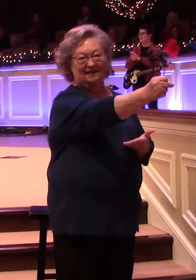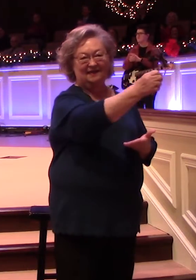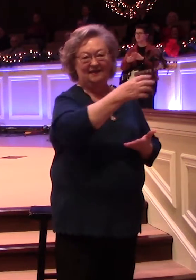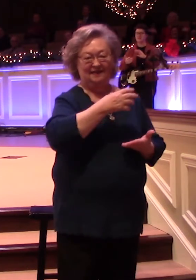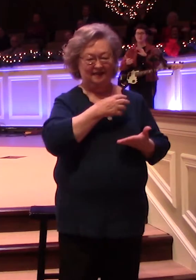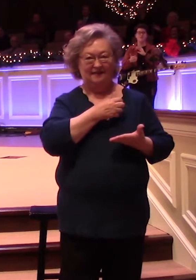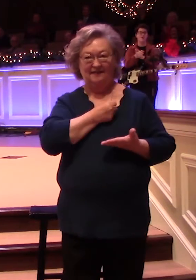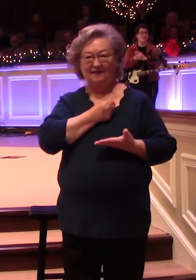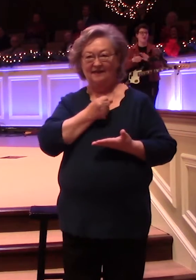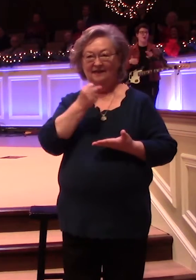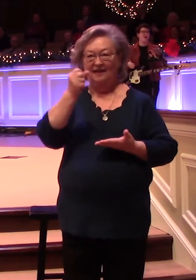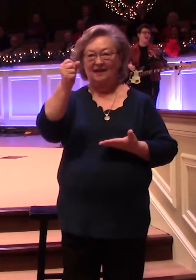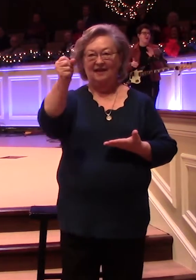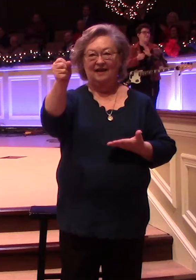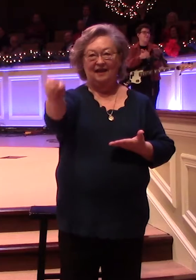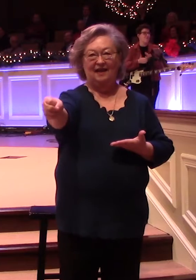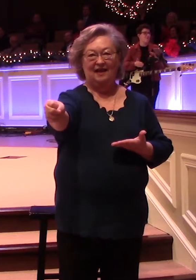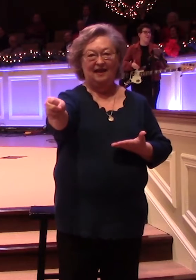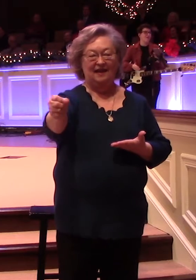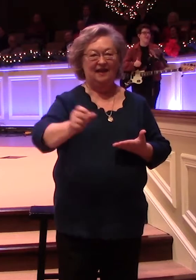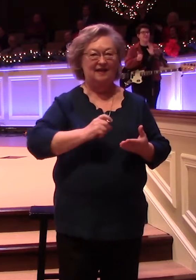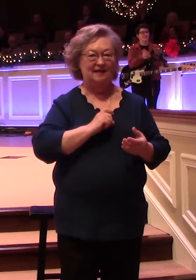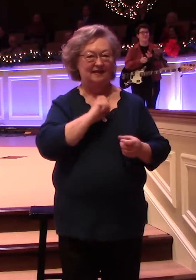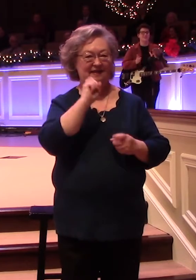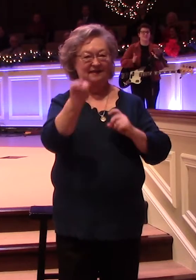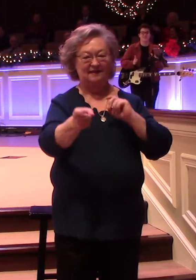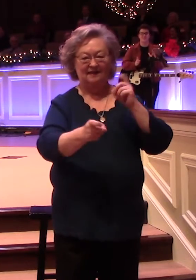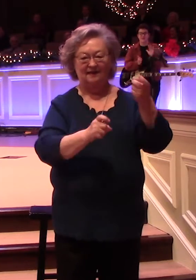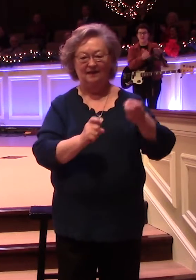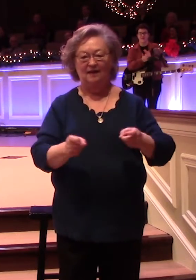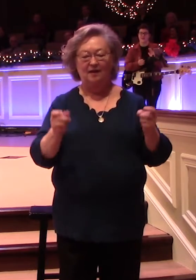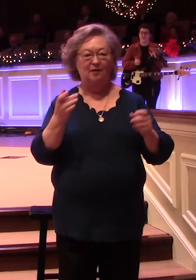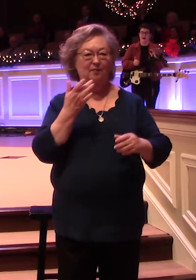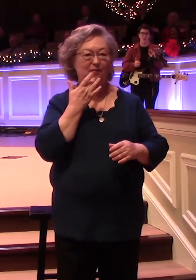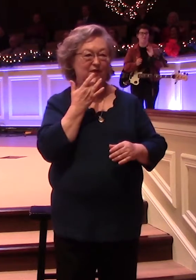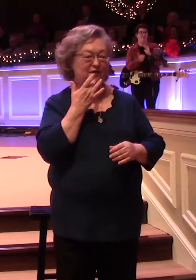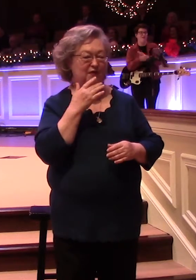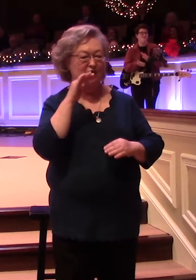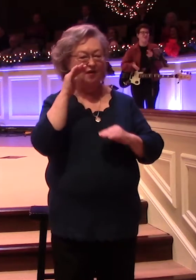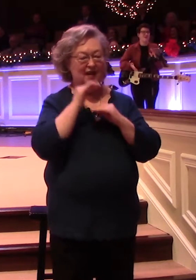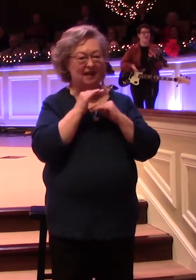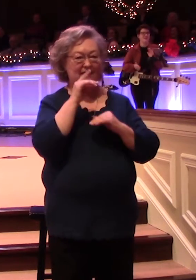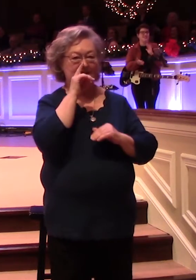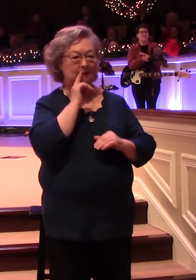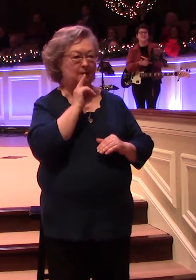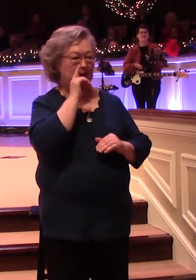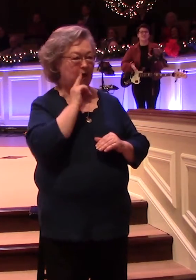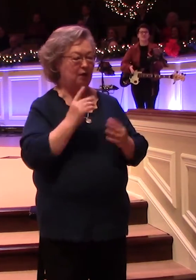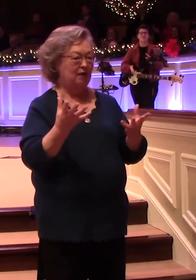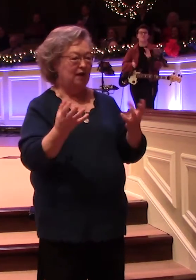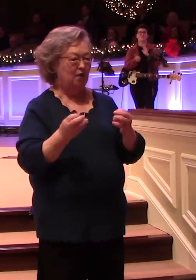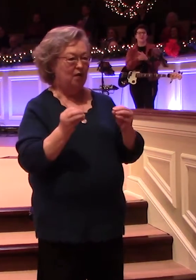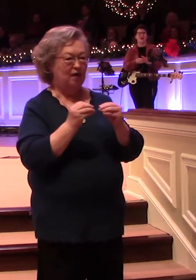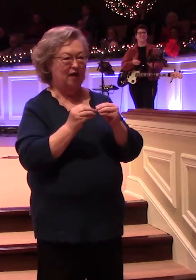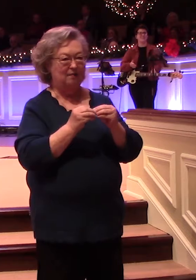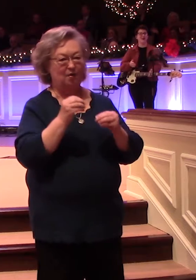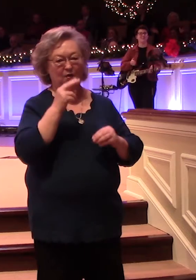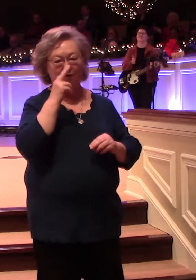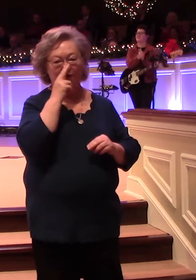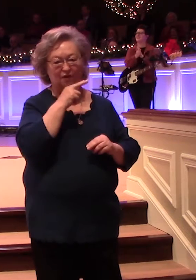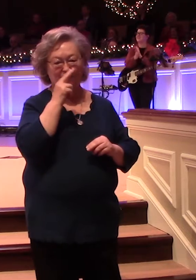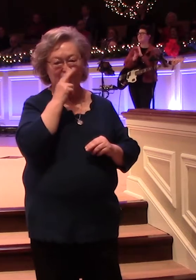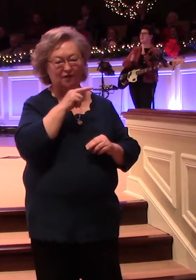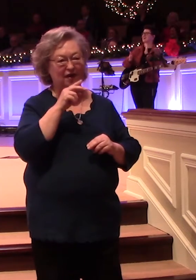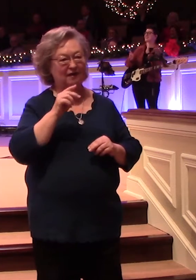Give it away. Want less lonely and a lot more fun and deep satisfaction when the